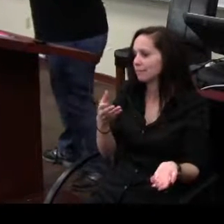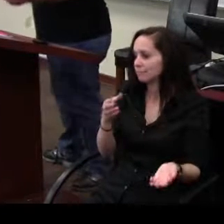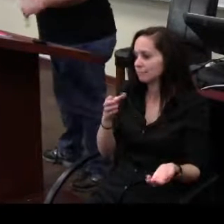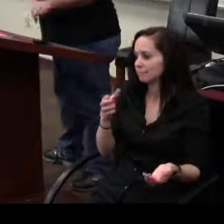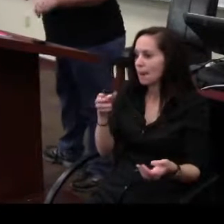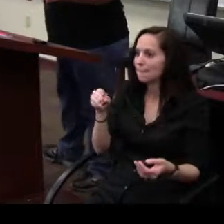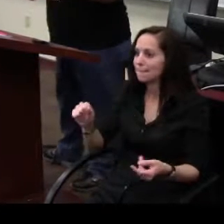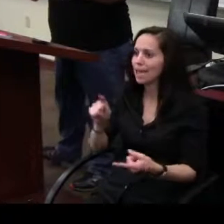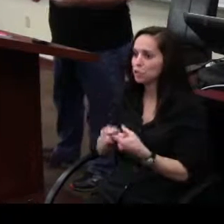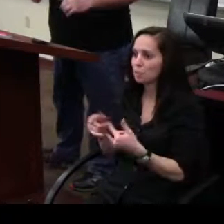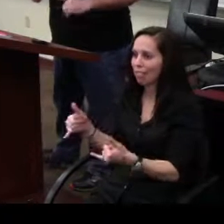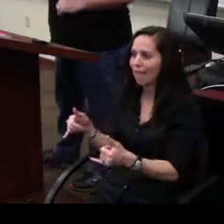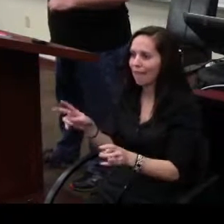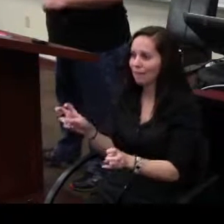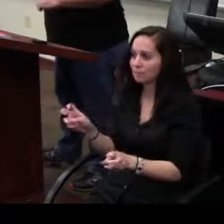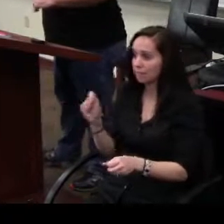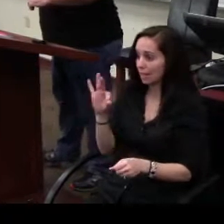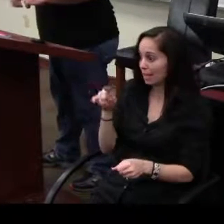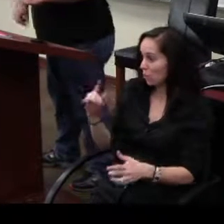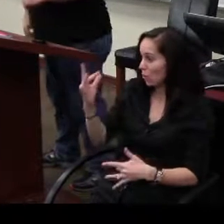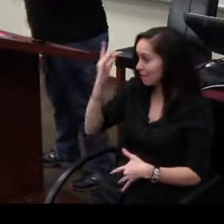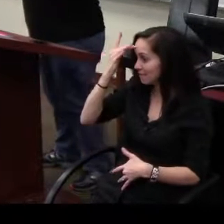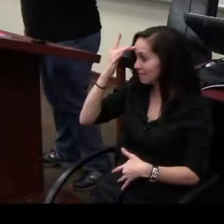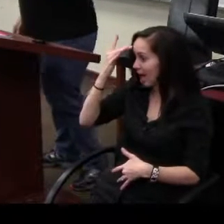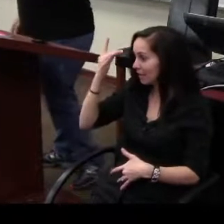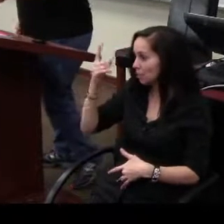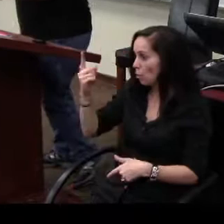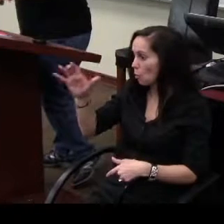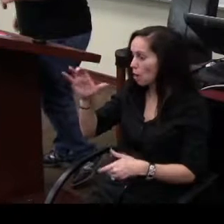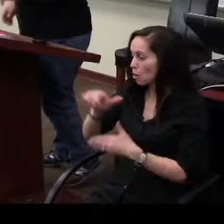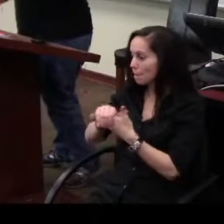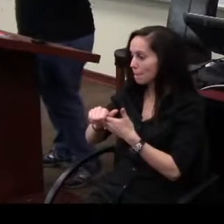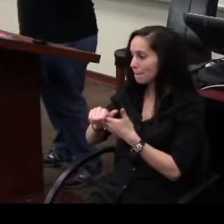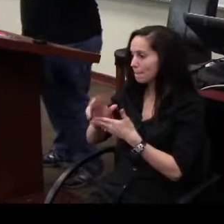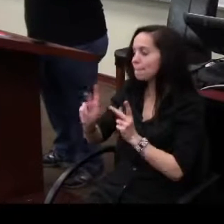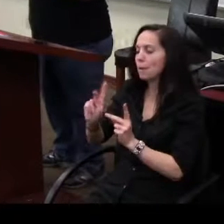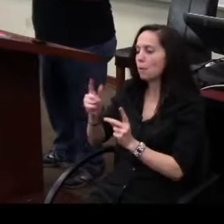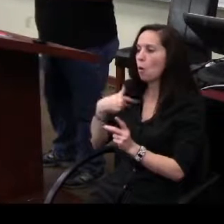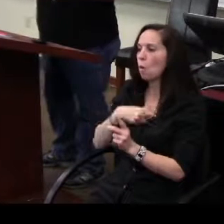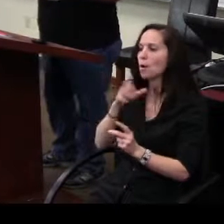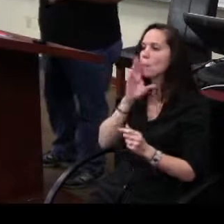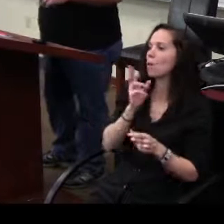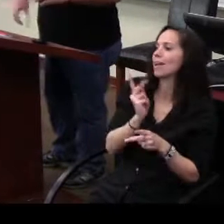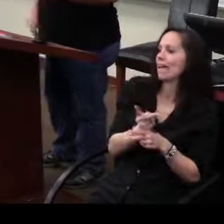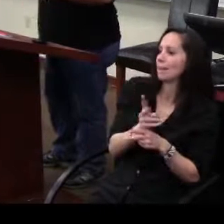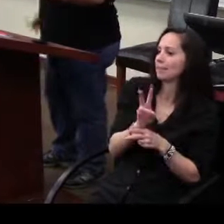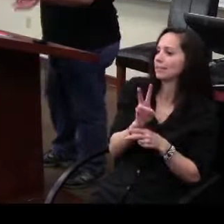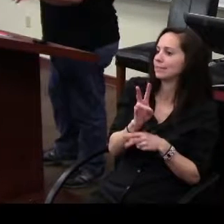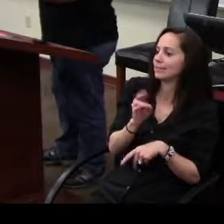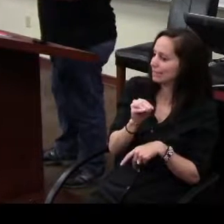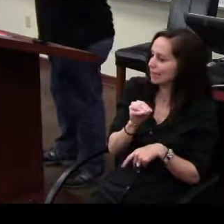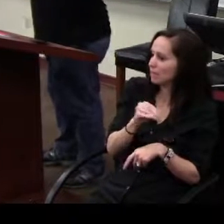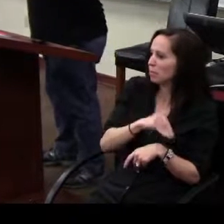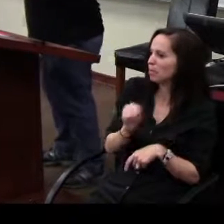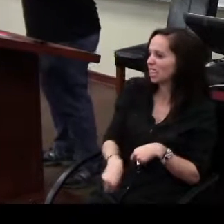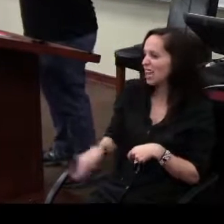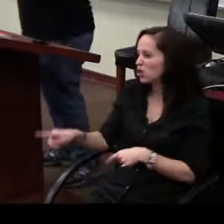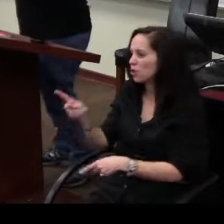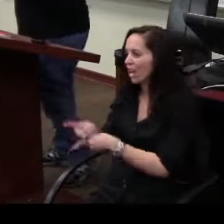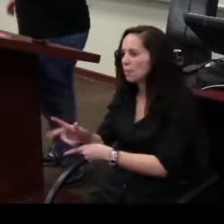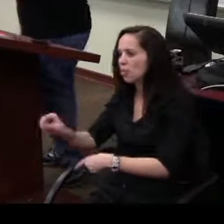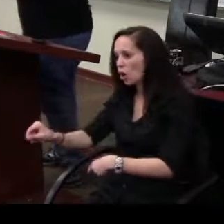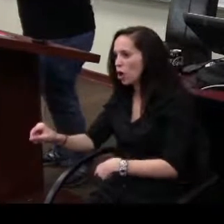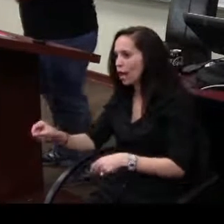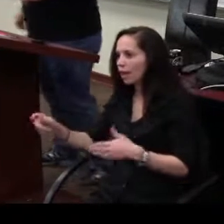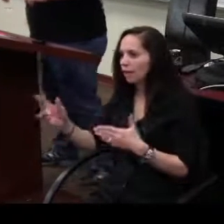of thing. Like, you know, if you infect 100 people, then we keep 70%. If you do over 100, we do 30%. There's this whole